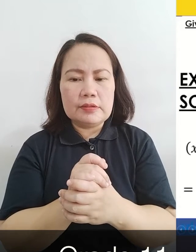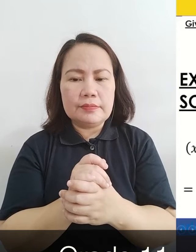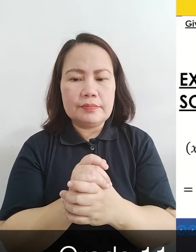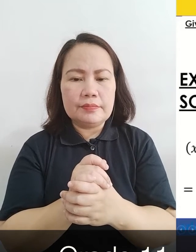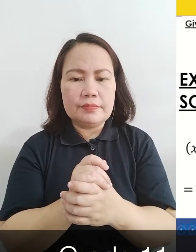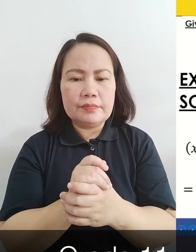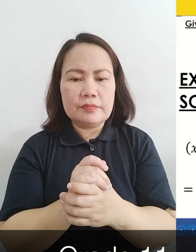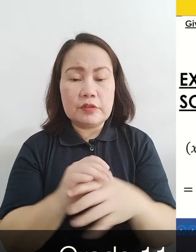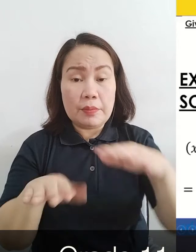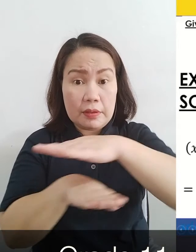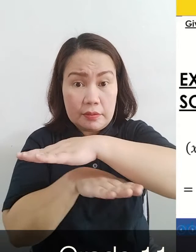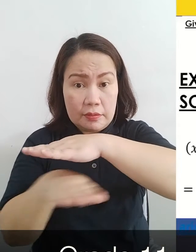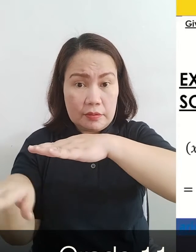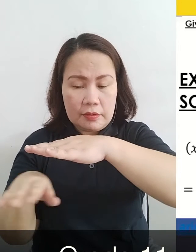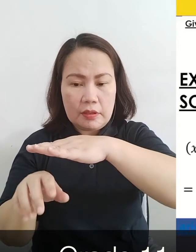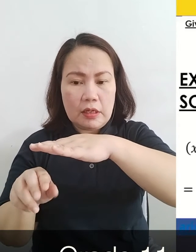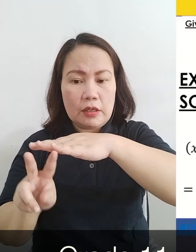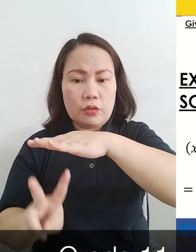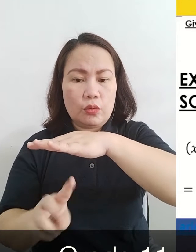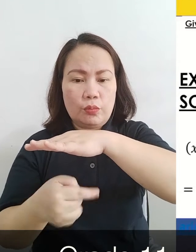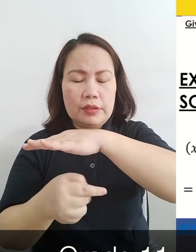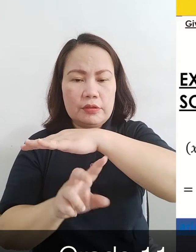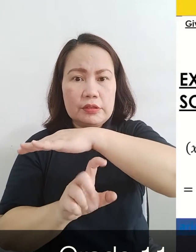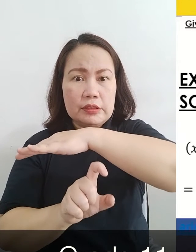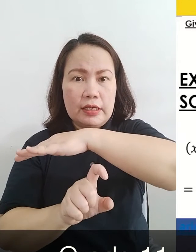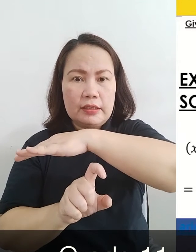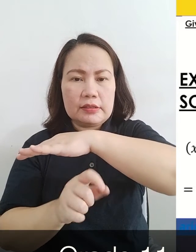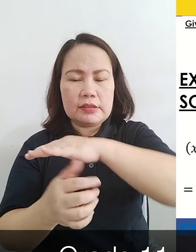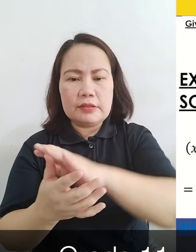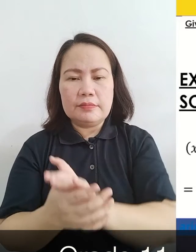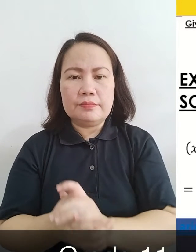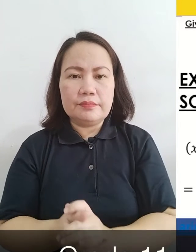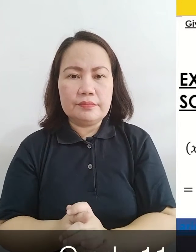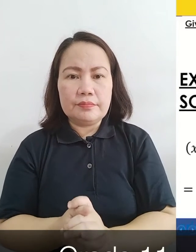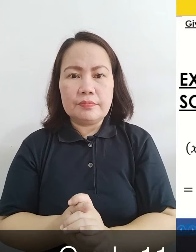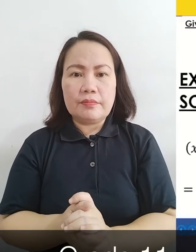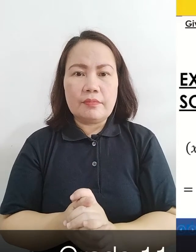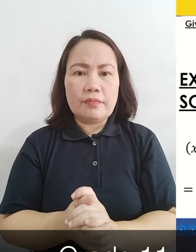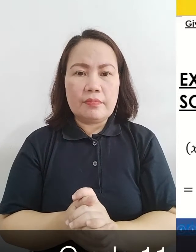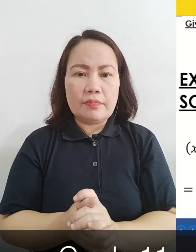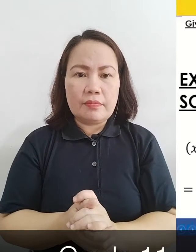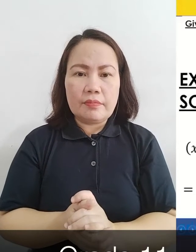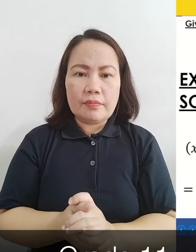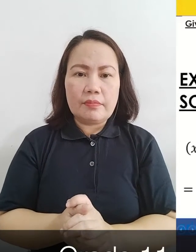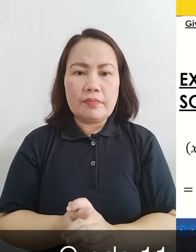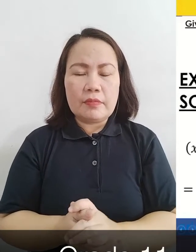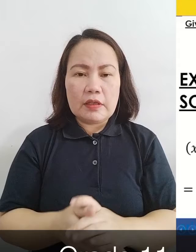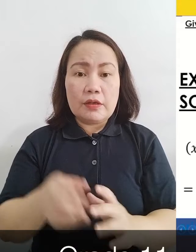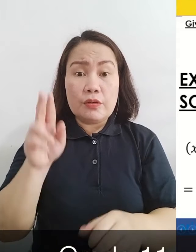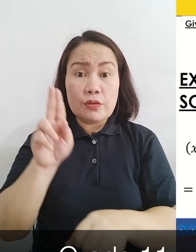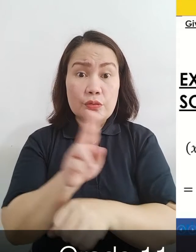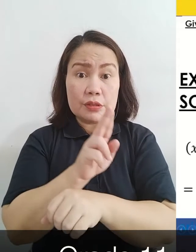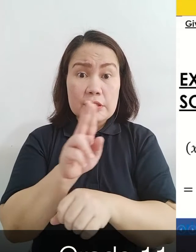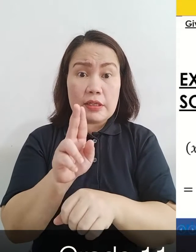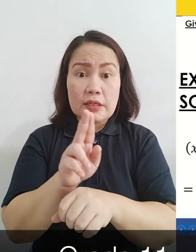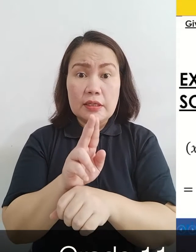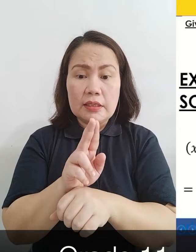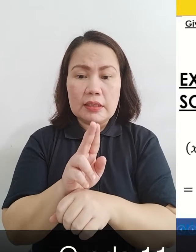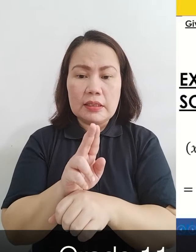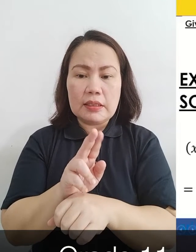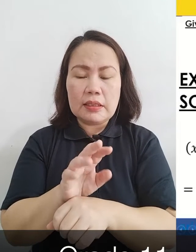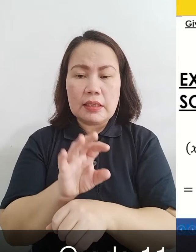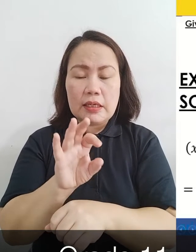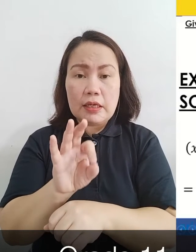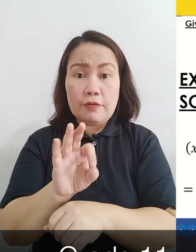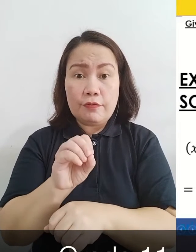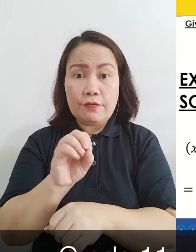x. So gamit si FOIL method, the answer for 2 minus x times